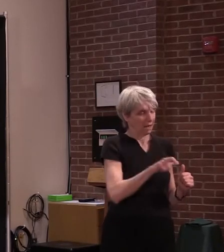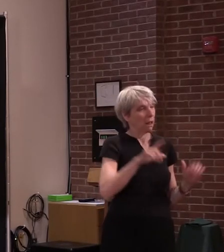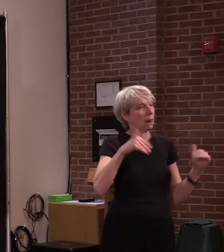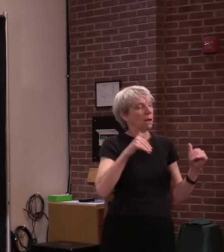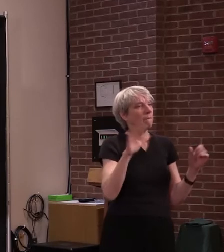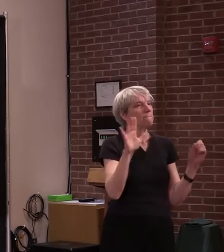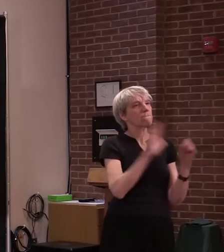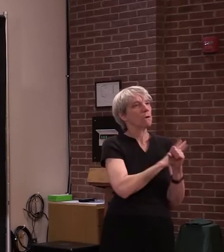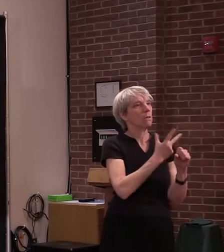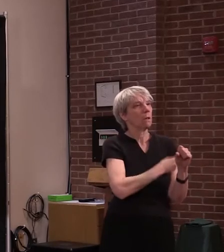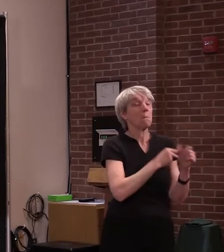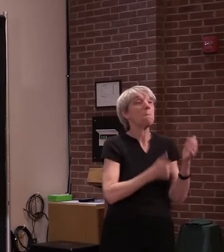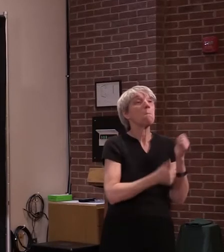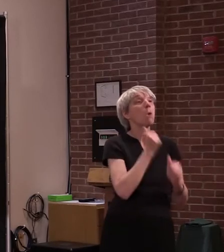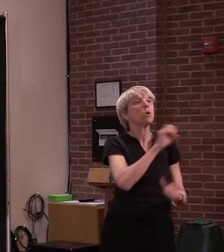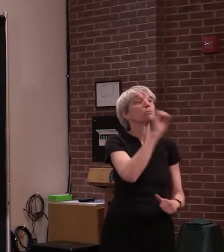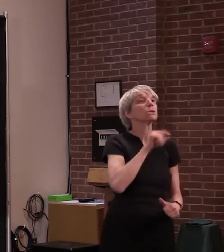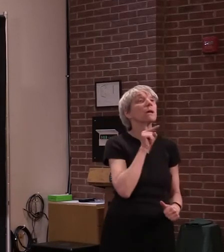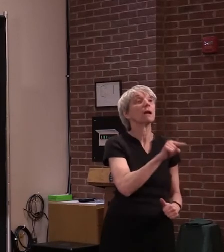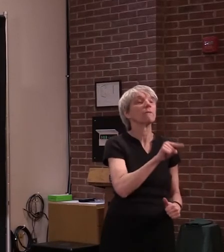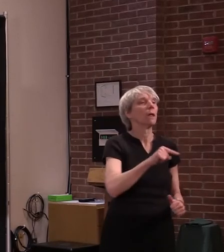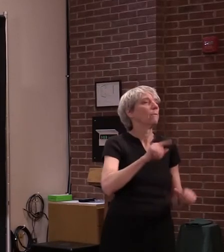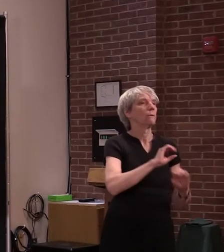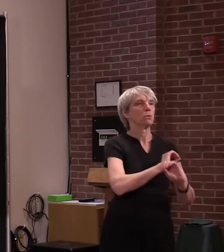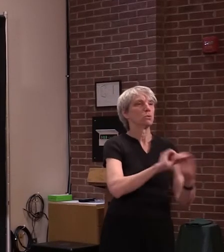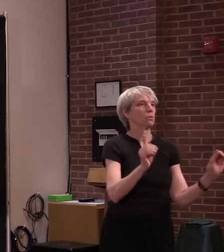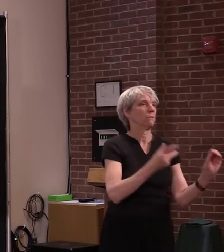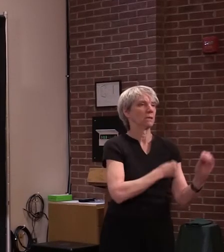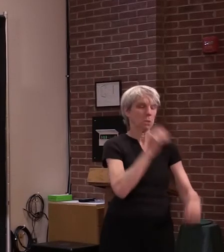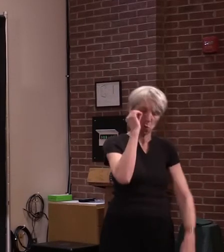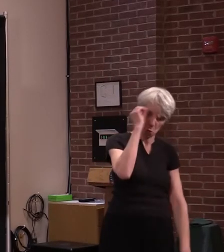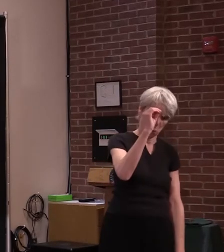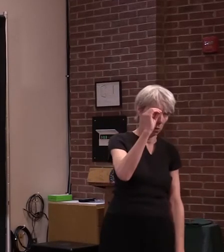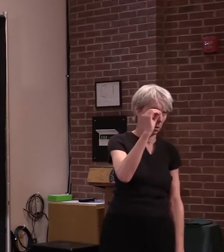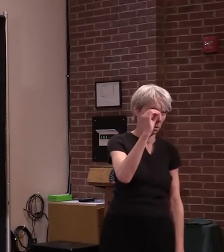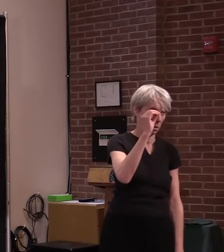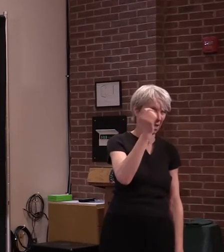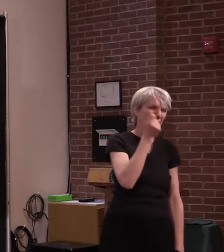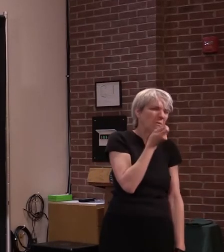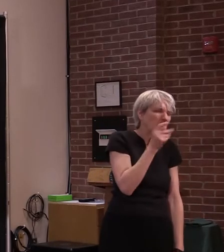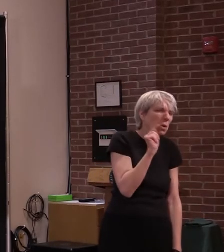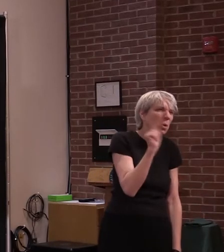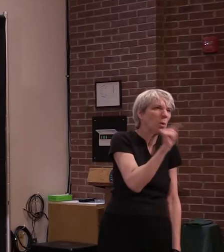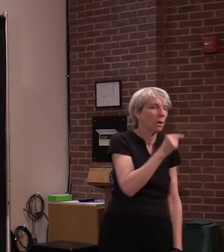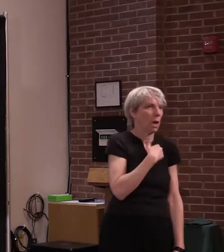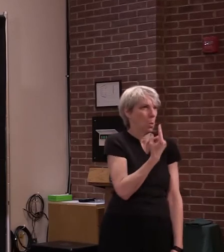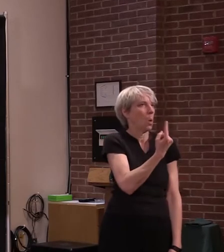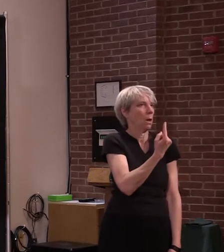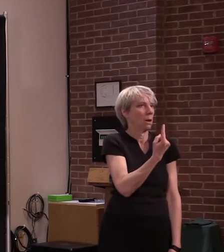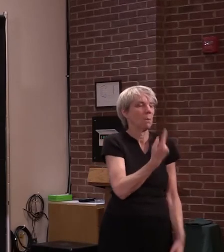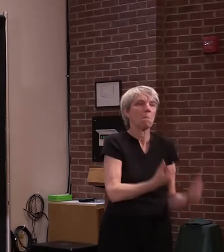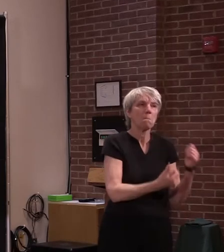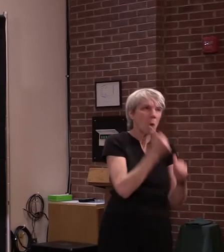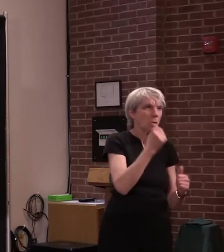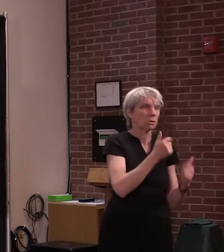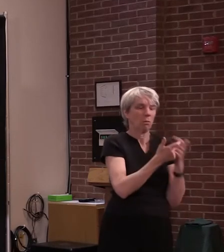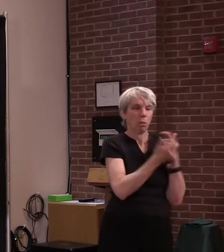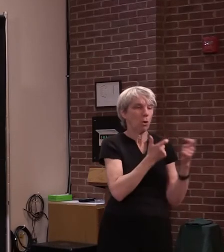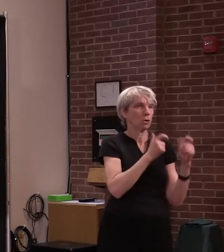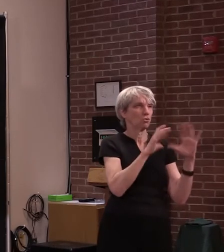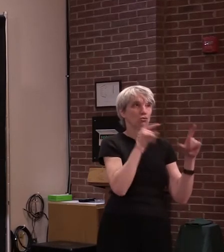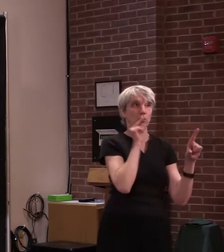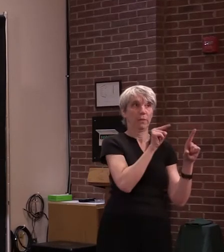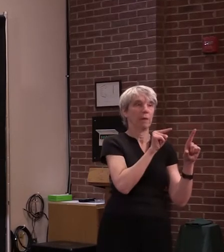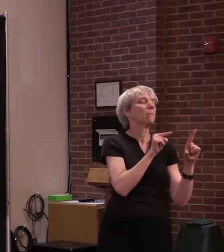would anticipate most of the people in the not fully vaccinated category are truly unvaccinated. And even